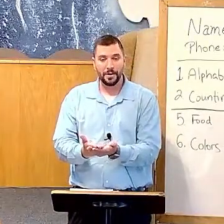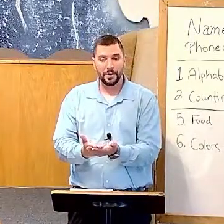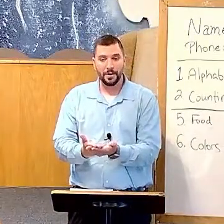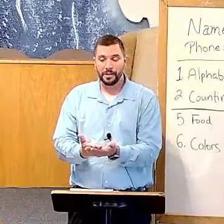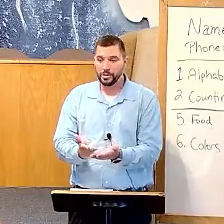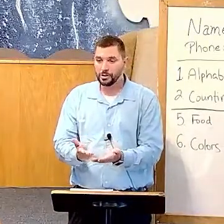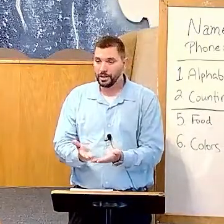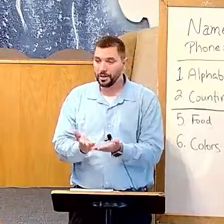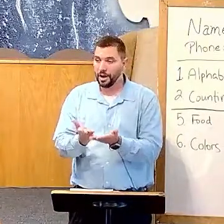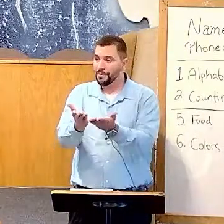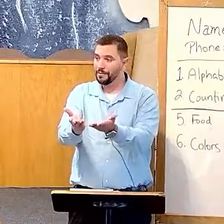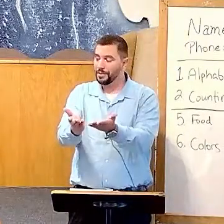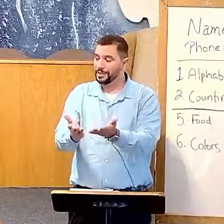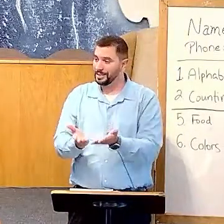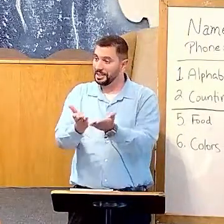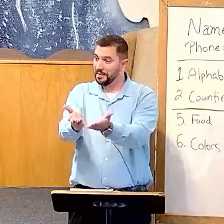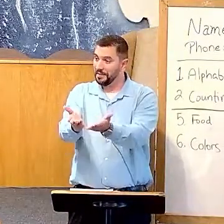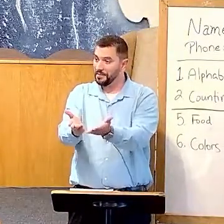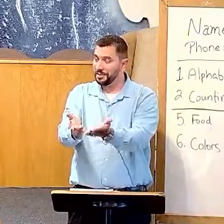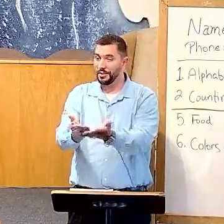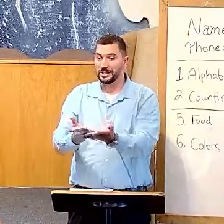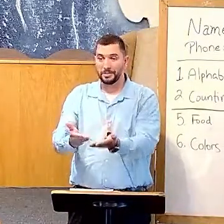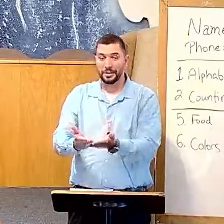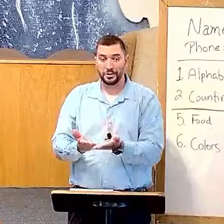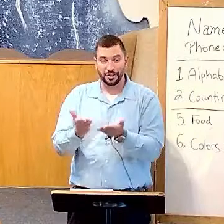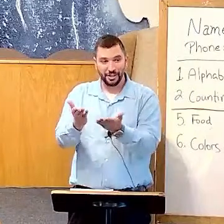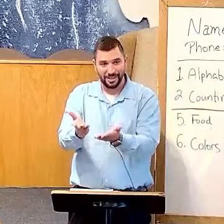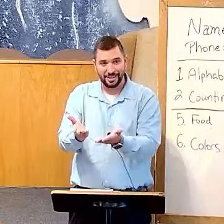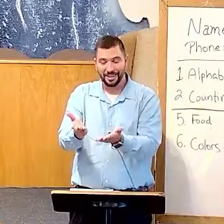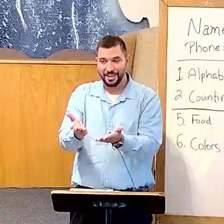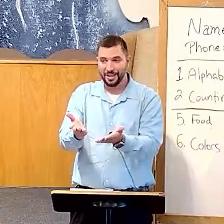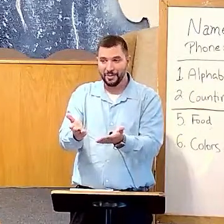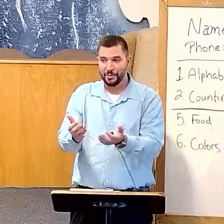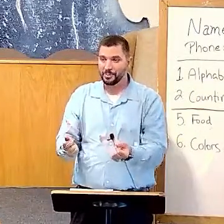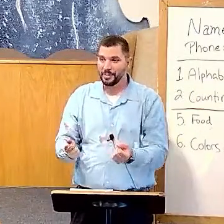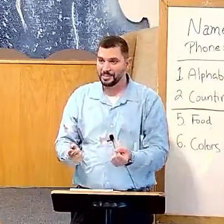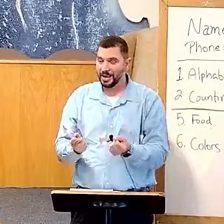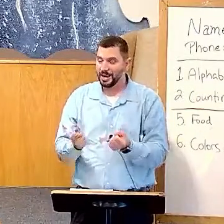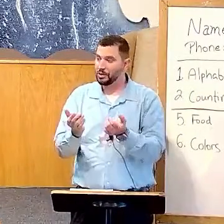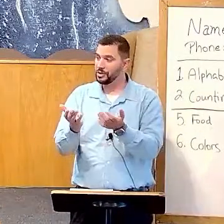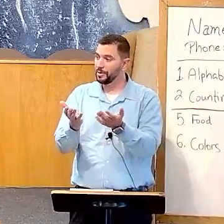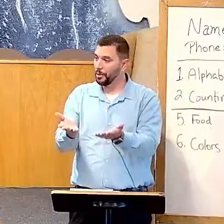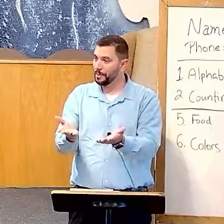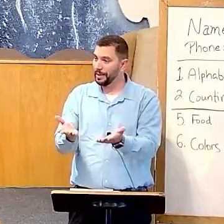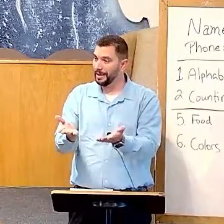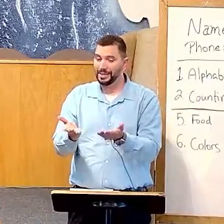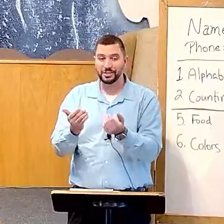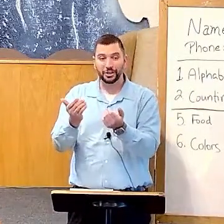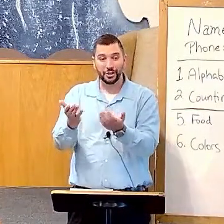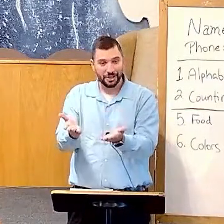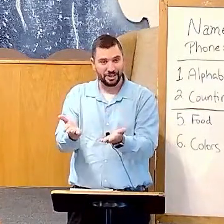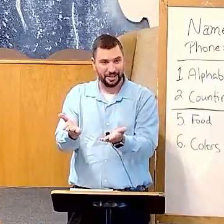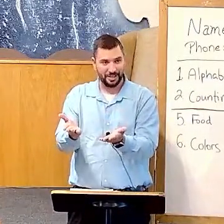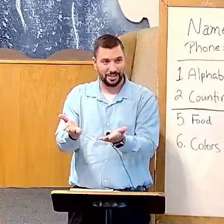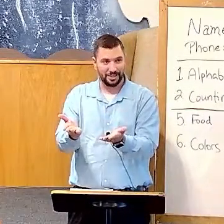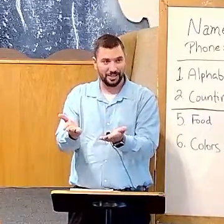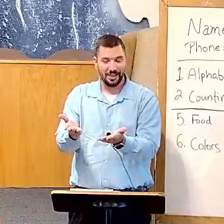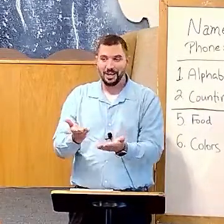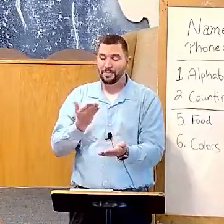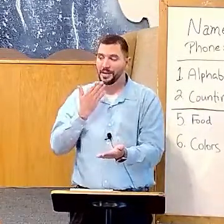That's usually an offering as a gift. That's something good. When somebody is handing you something open hand, that's a good thing. But when